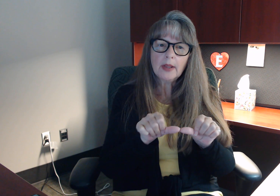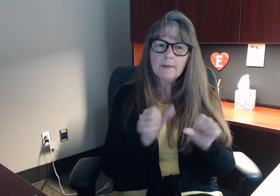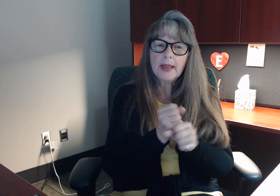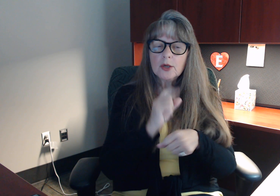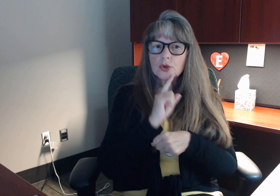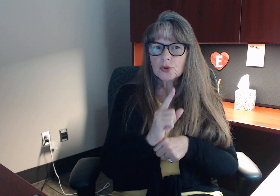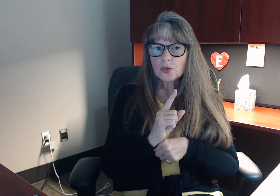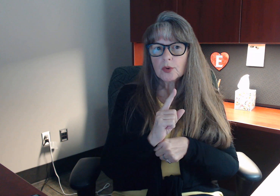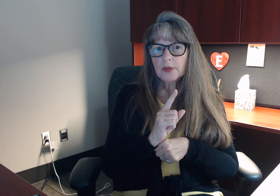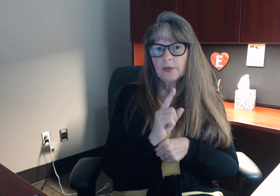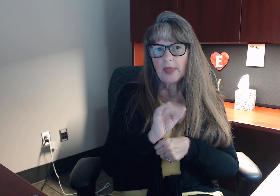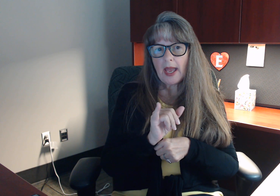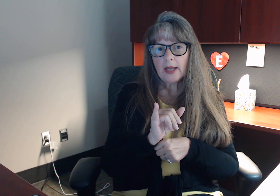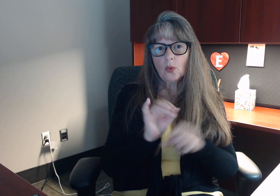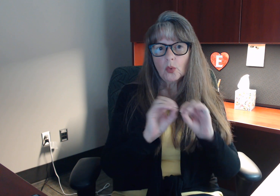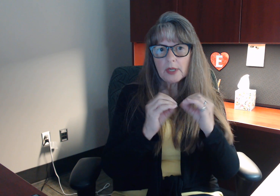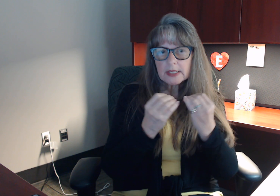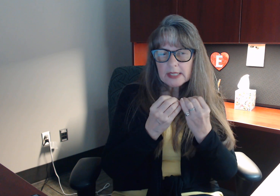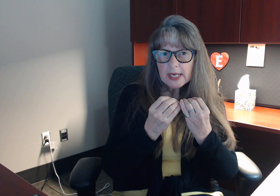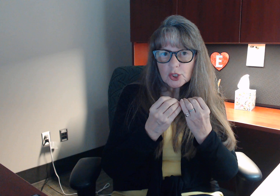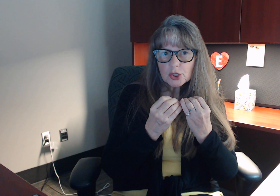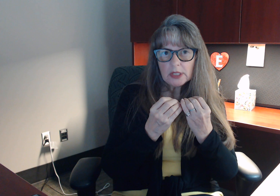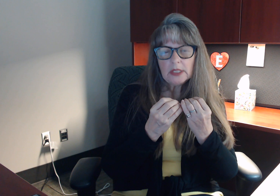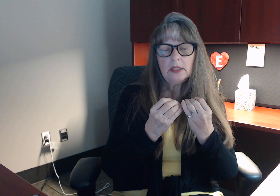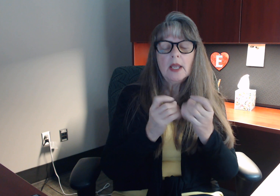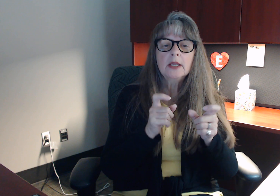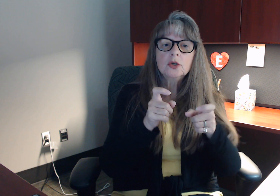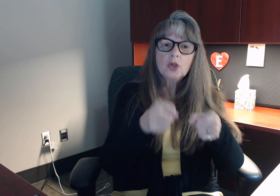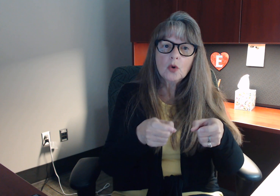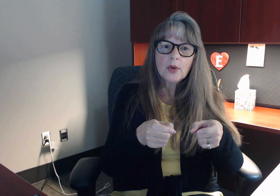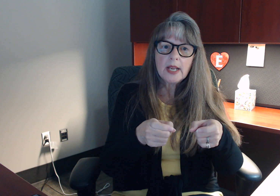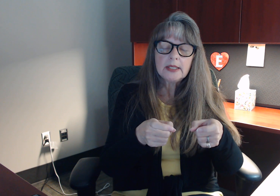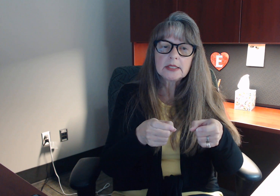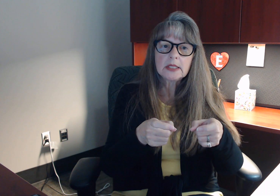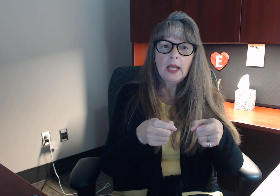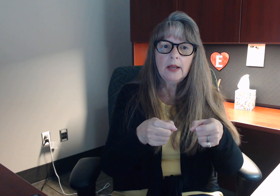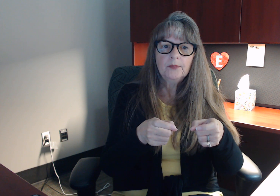make sure that organization donates,